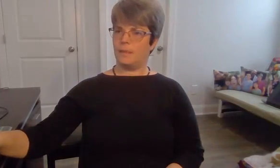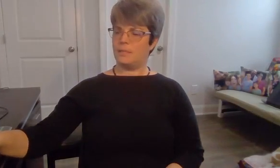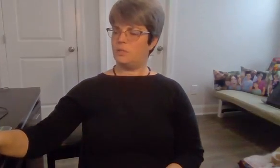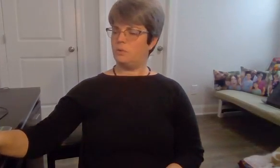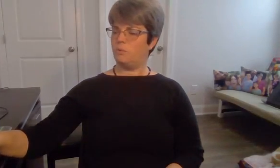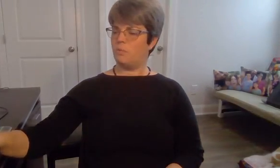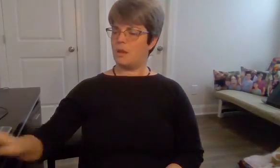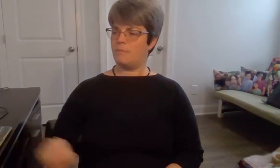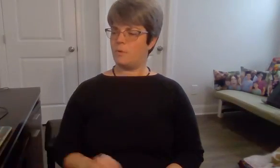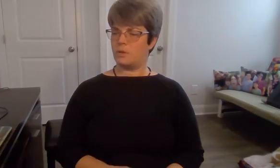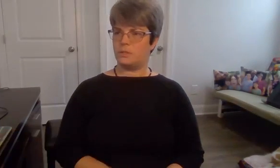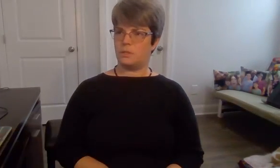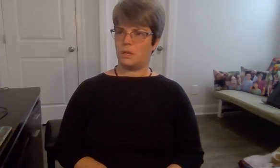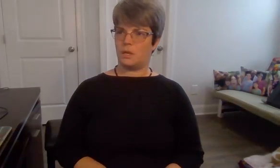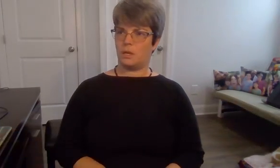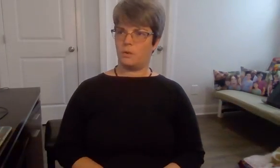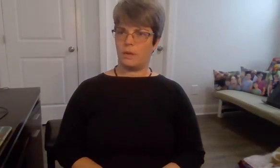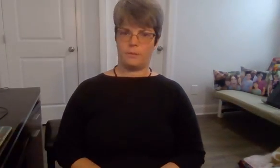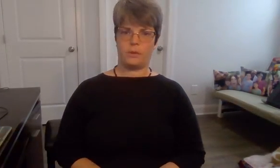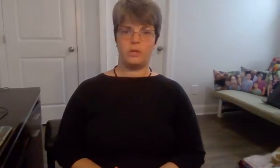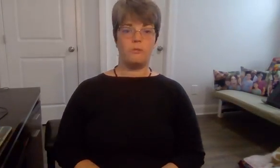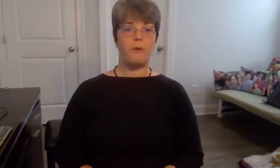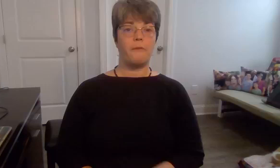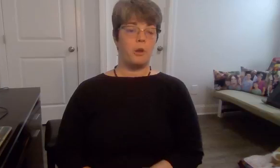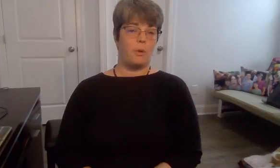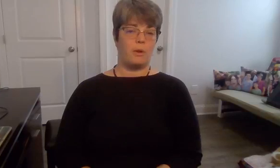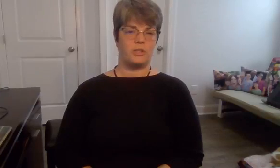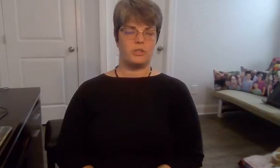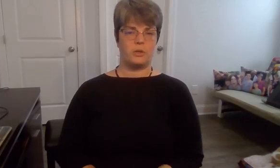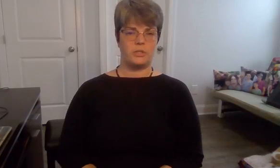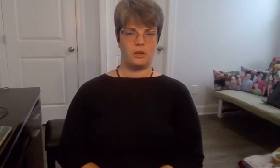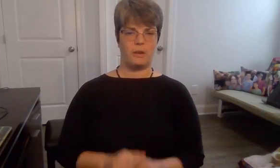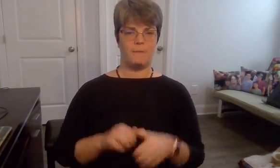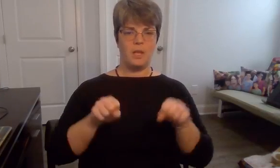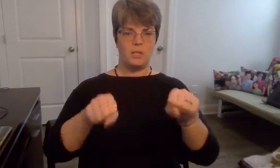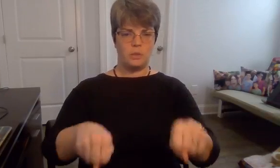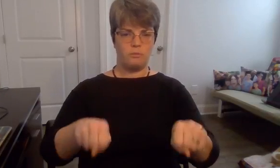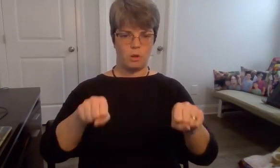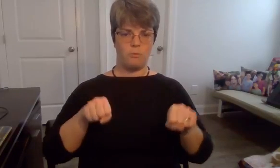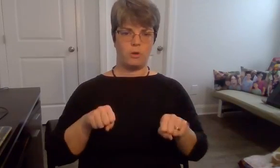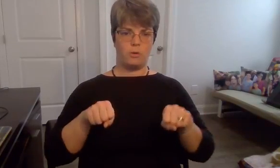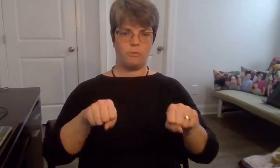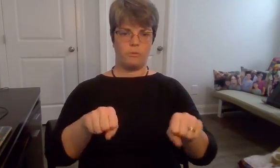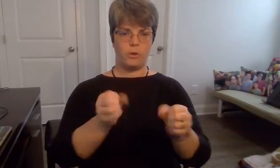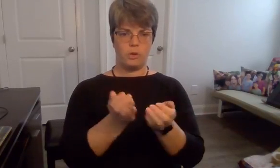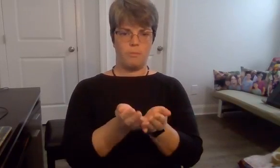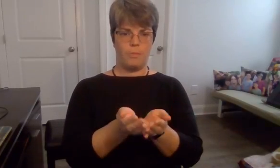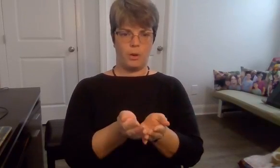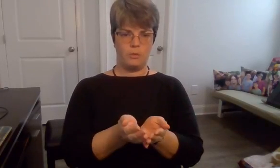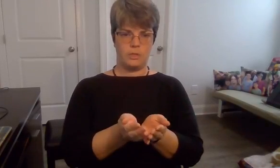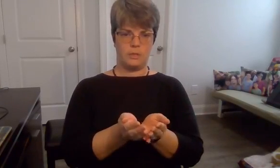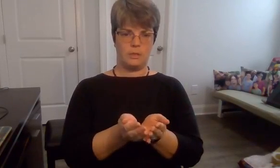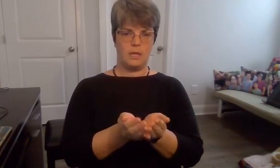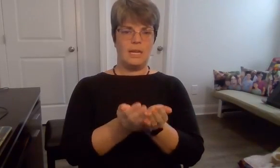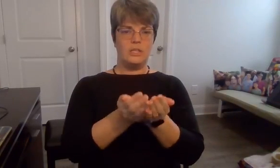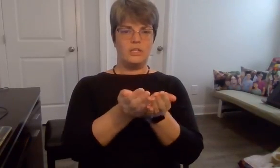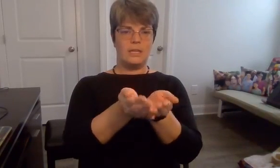Let's do one more song quick. We're going to do Row, Row, Row Your Boat. I'm just going to show it so you know it. So row, row, row your boat gently